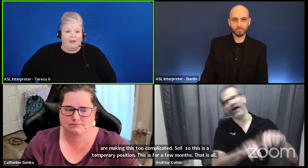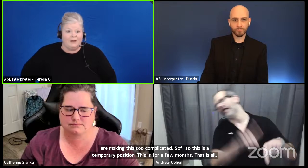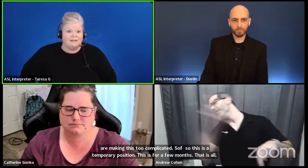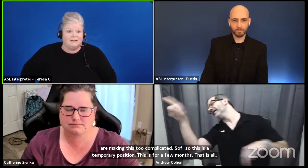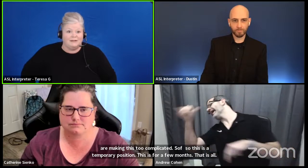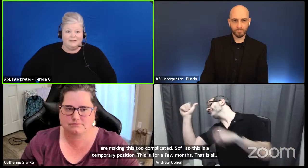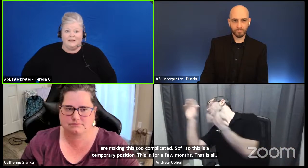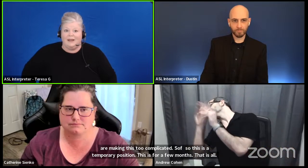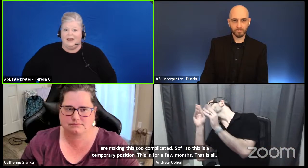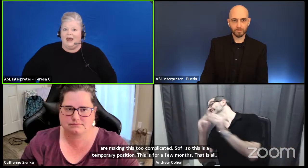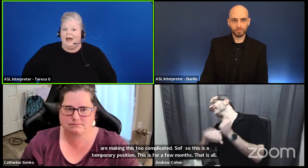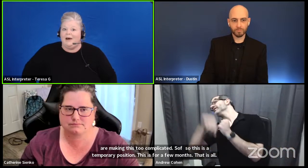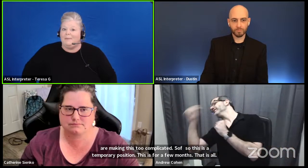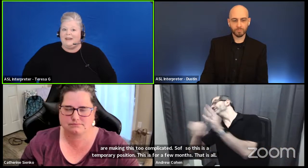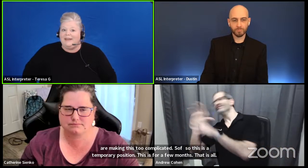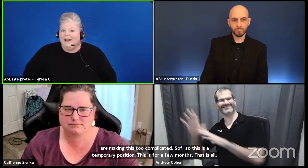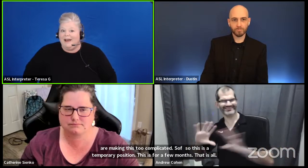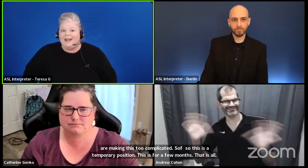regarding that.